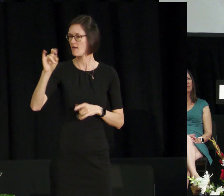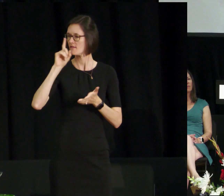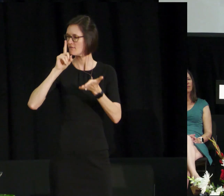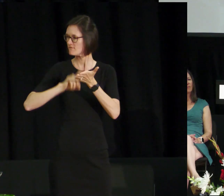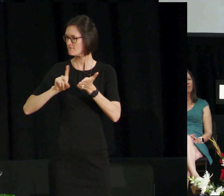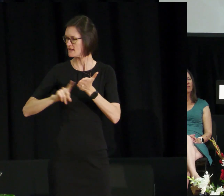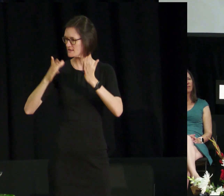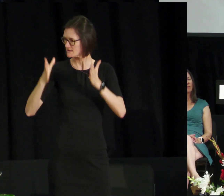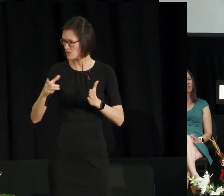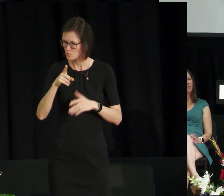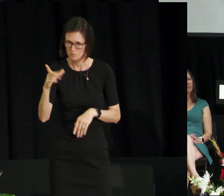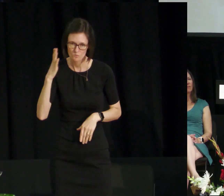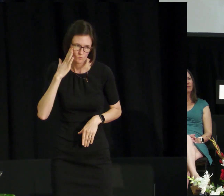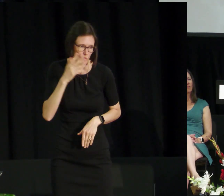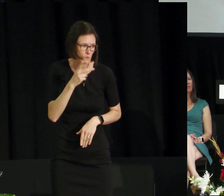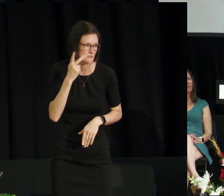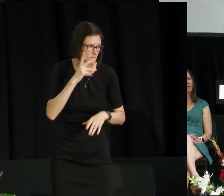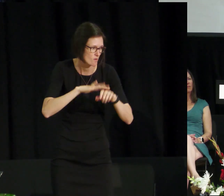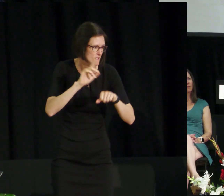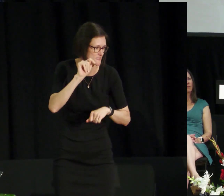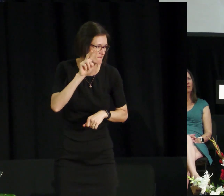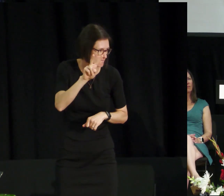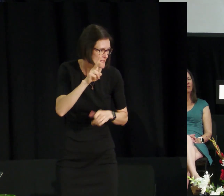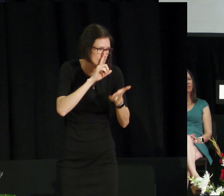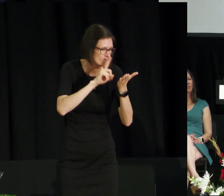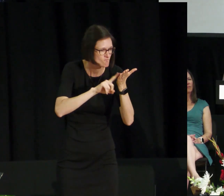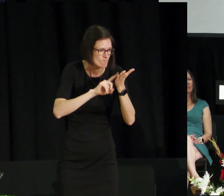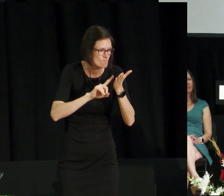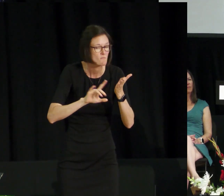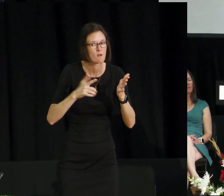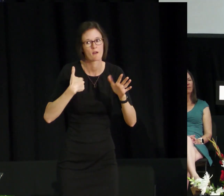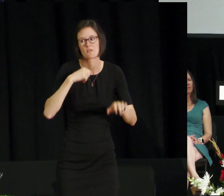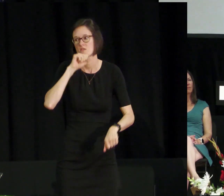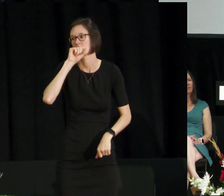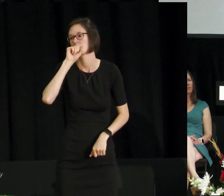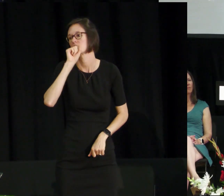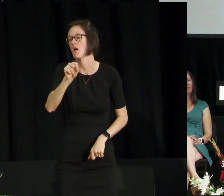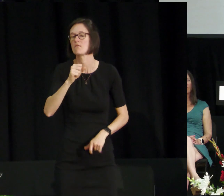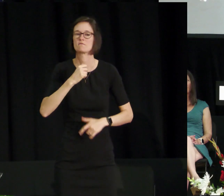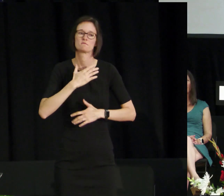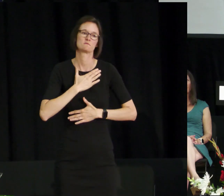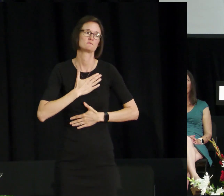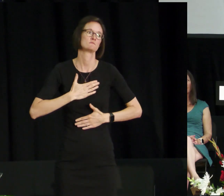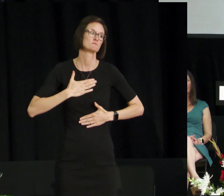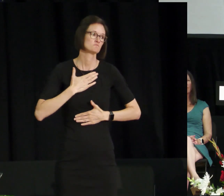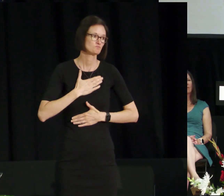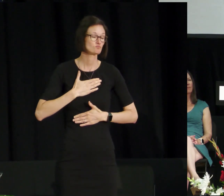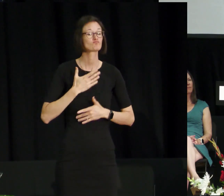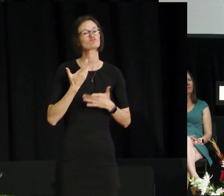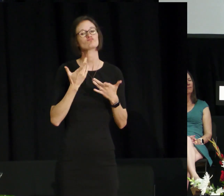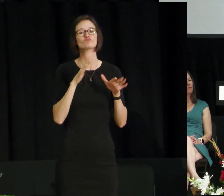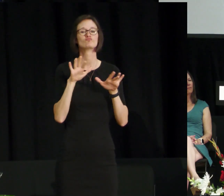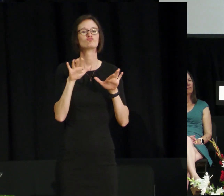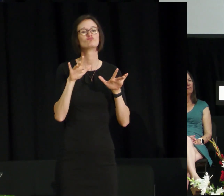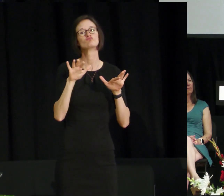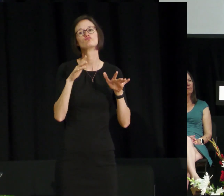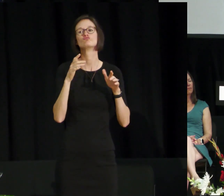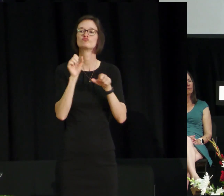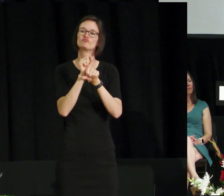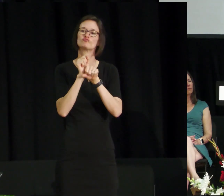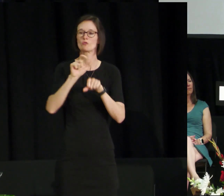And I loved it I really loved it Halfway through that period of 21 years I was diagnosed